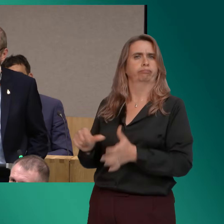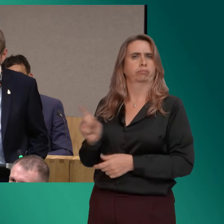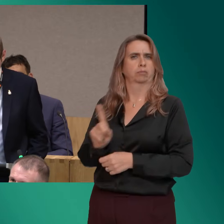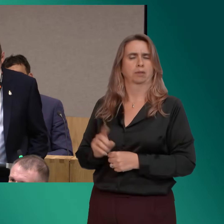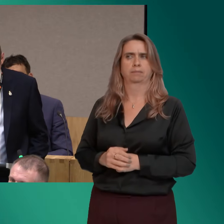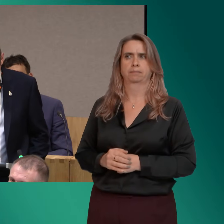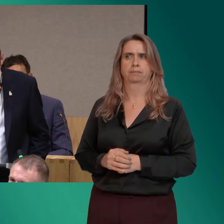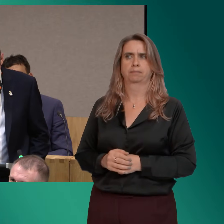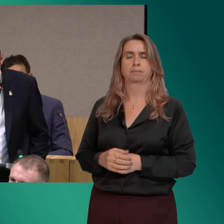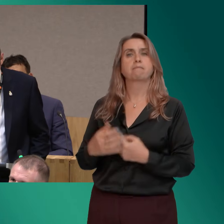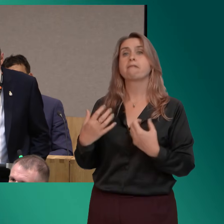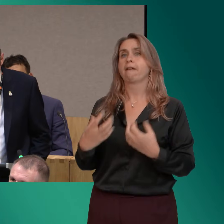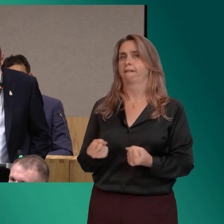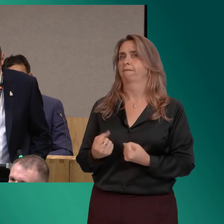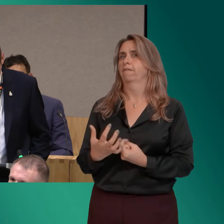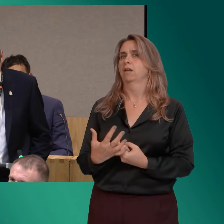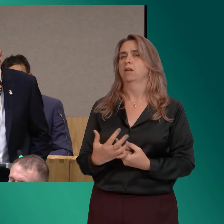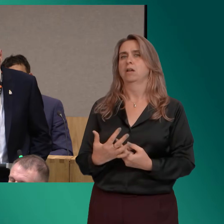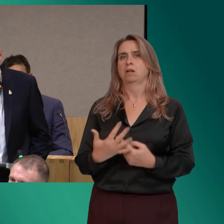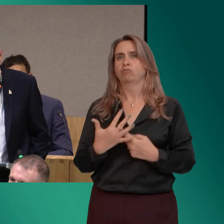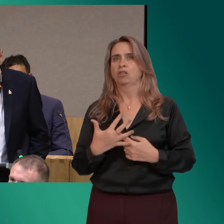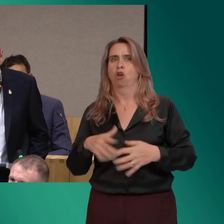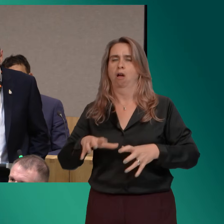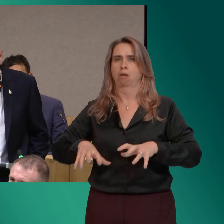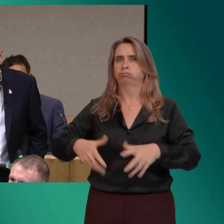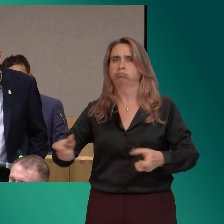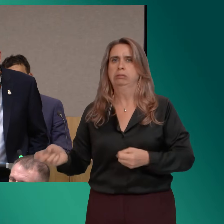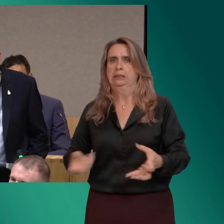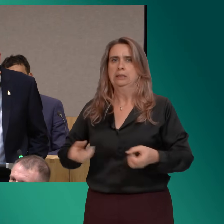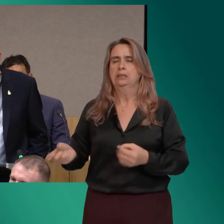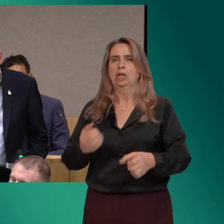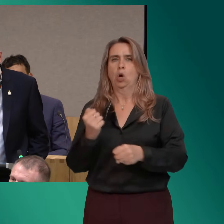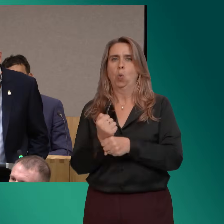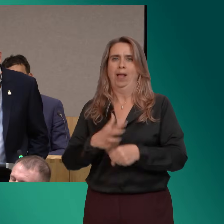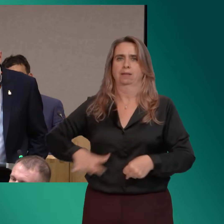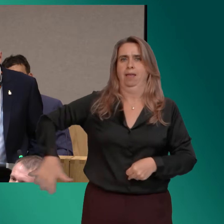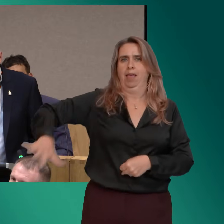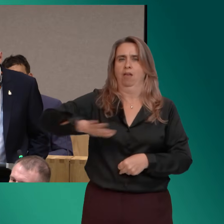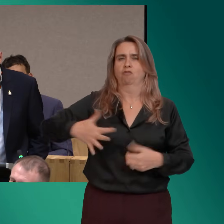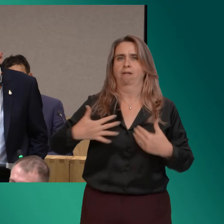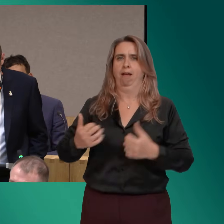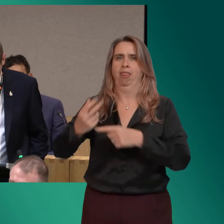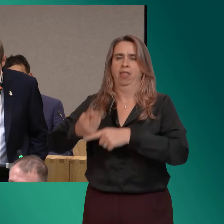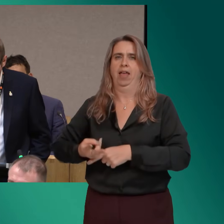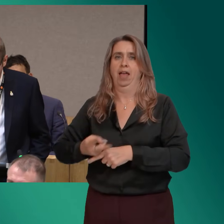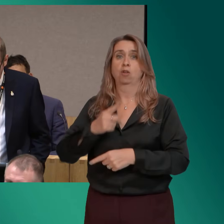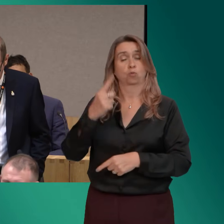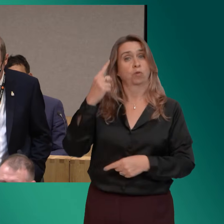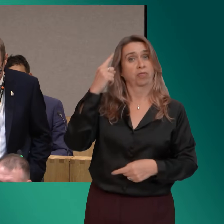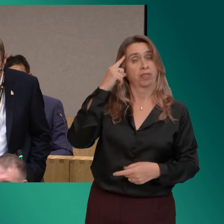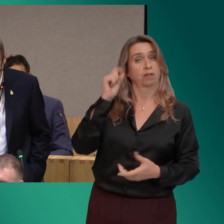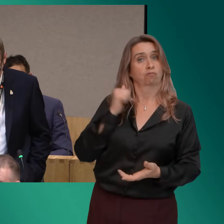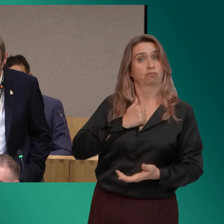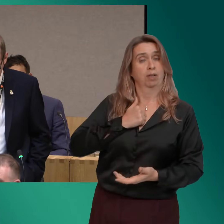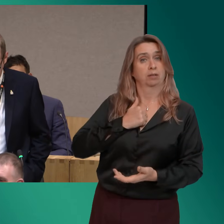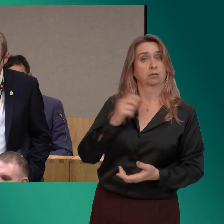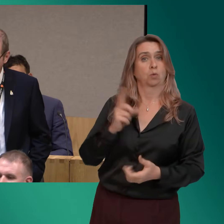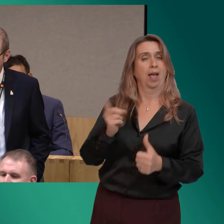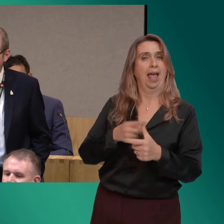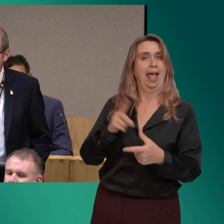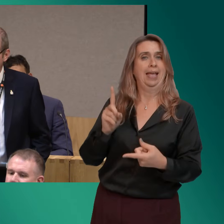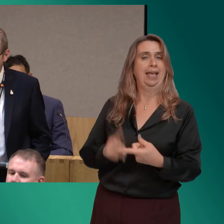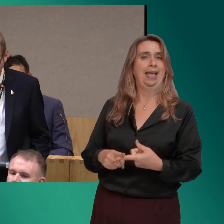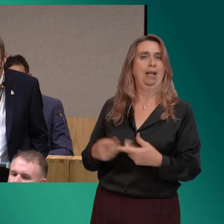continuing pressures upon emergency healthcare services across Gwent, do you agree that the lack of a full and properly functioning accident and